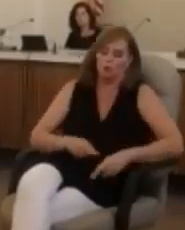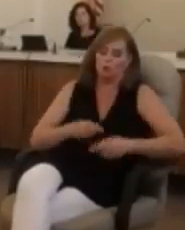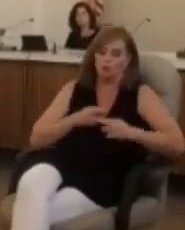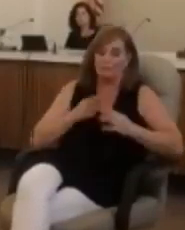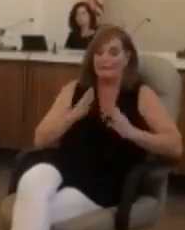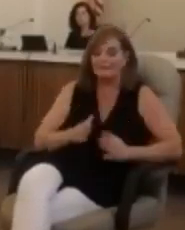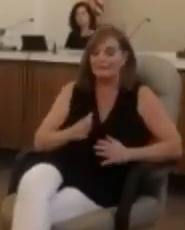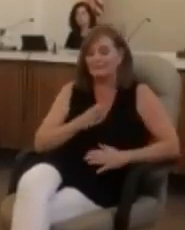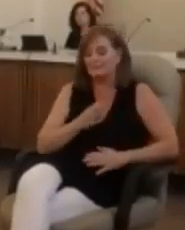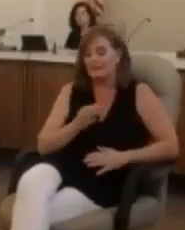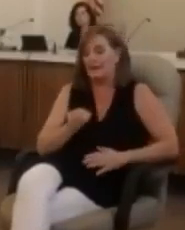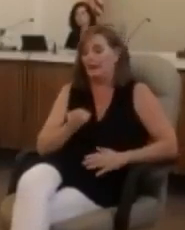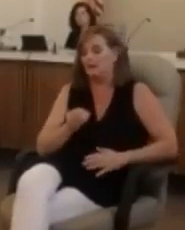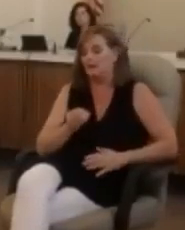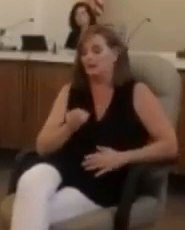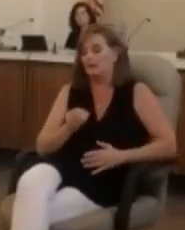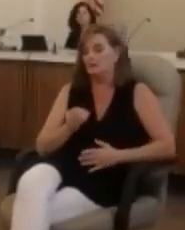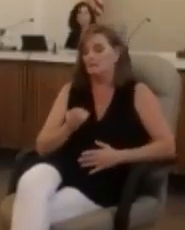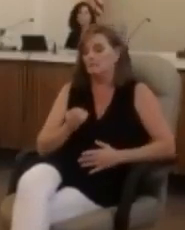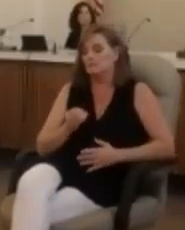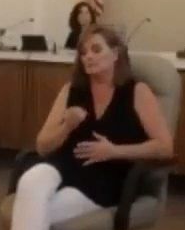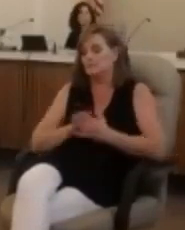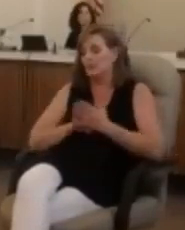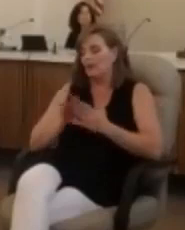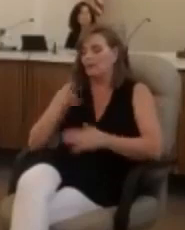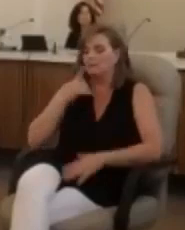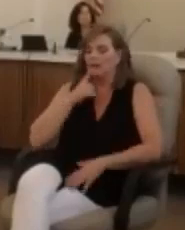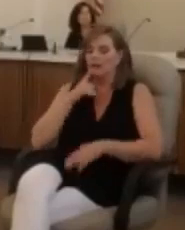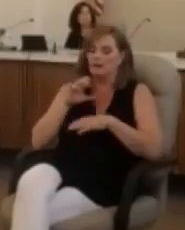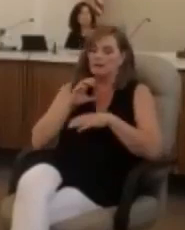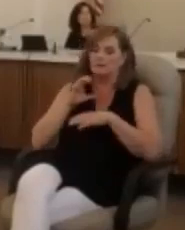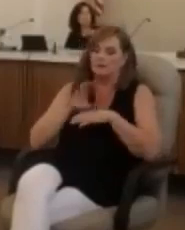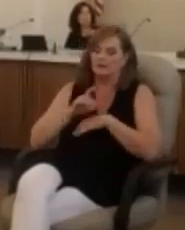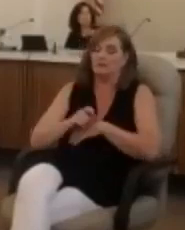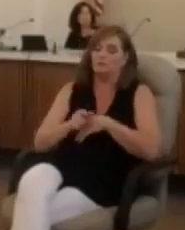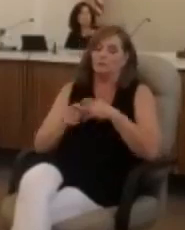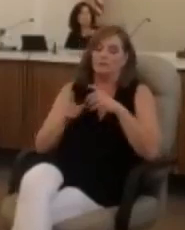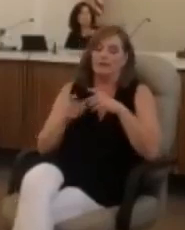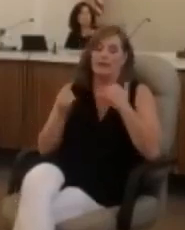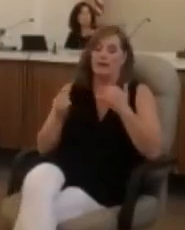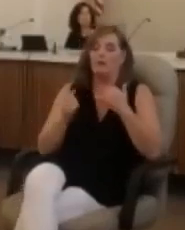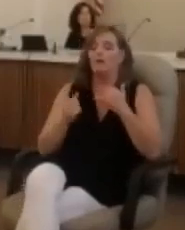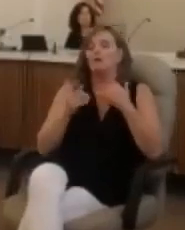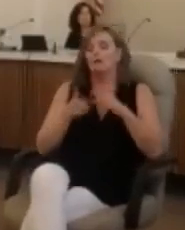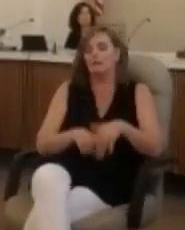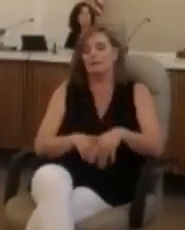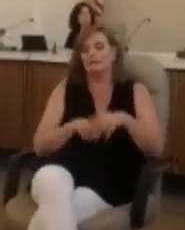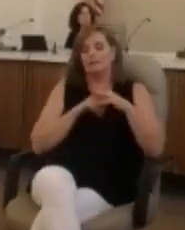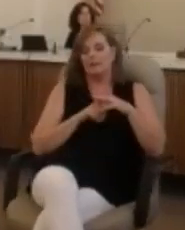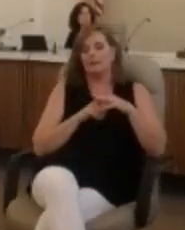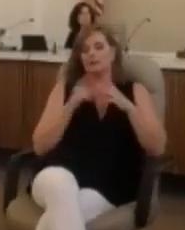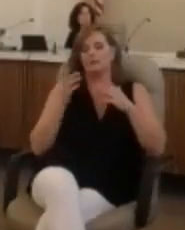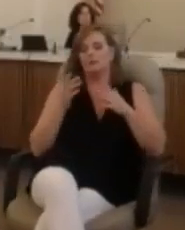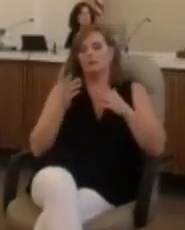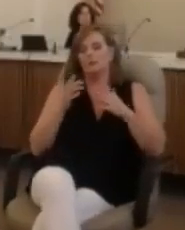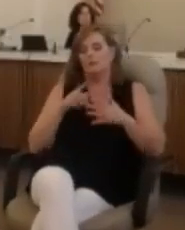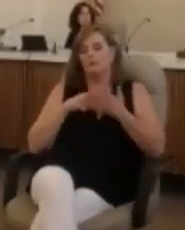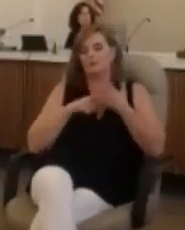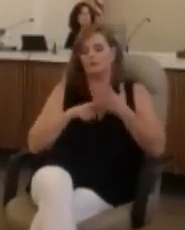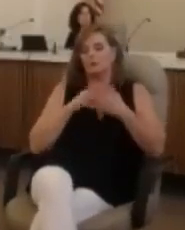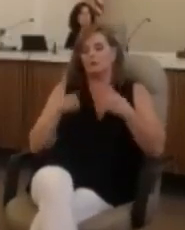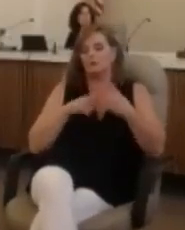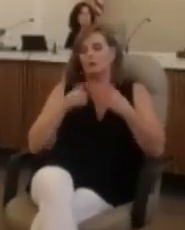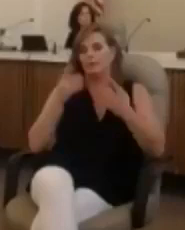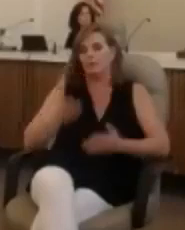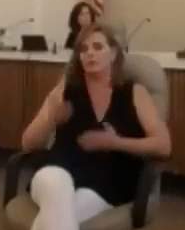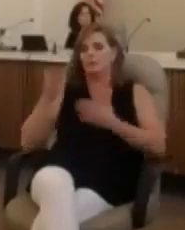So with all that preamble leading up to it, let's get into this discussion about the resolution. Comments